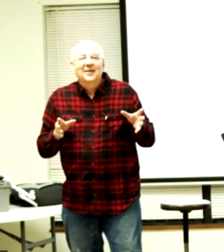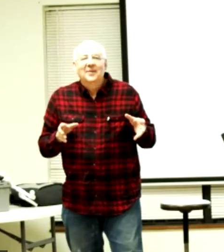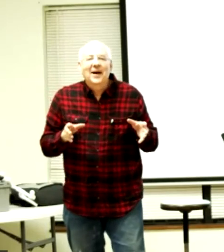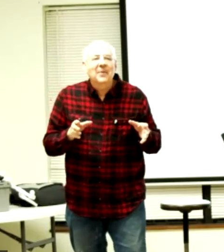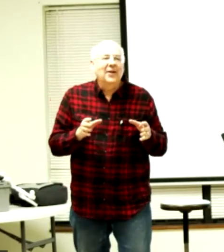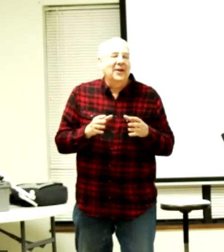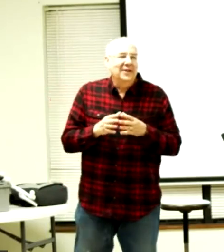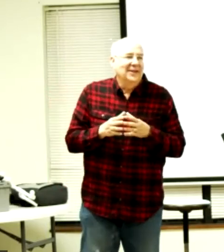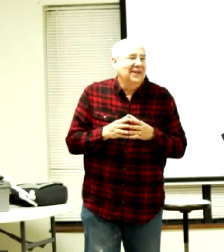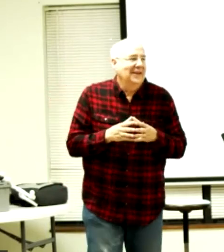my mother,